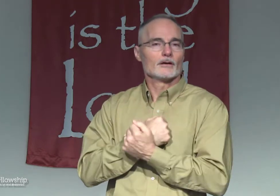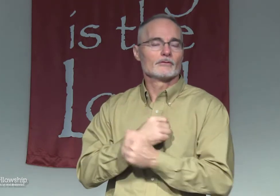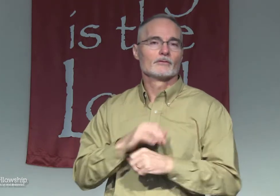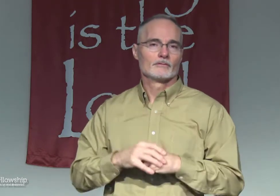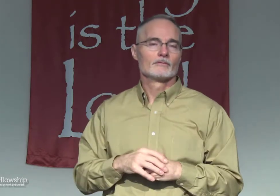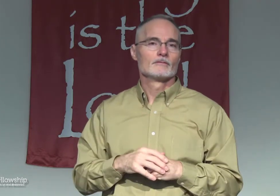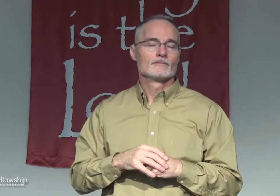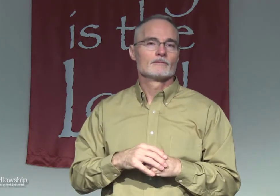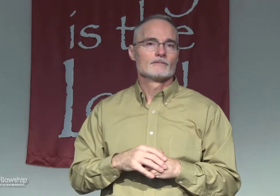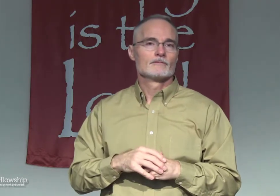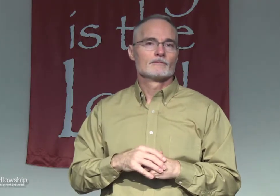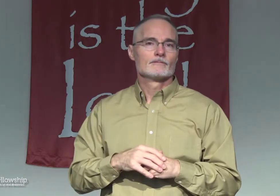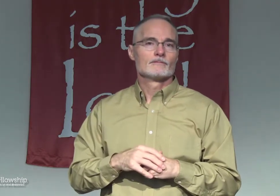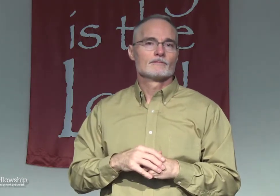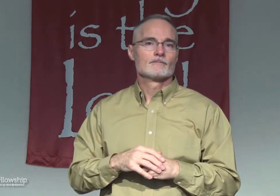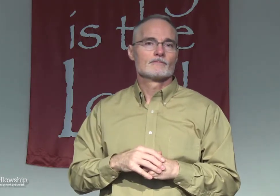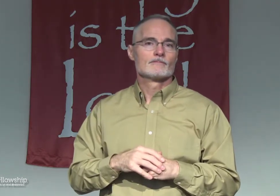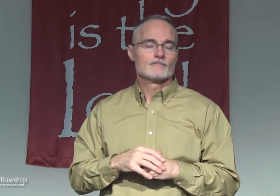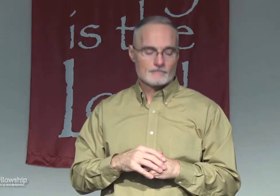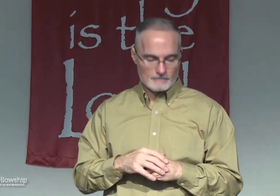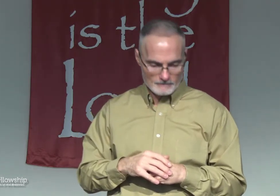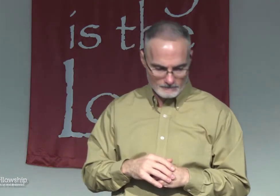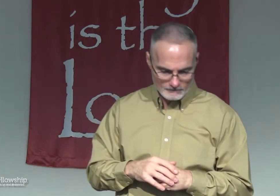who, quote unquote, don't deserve it.